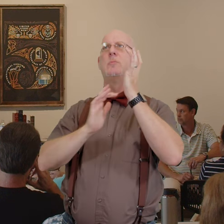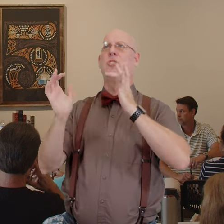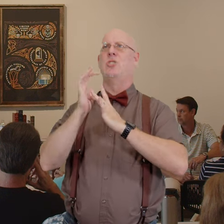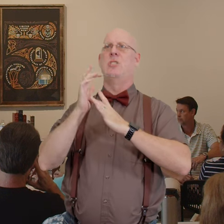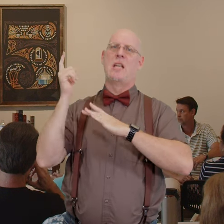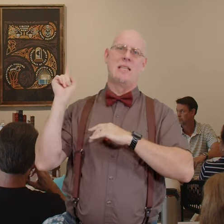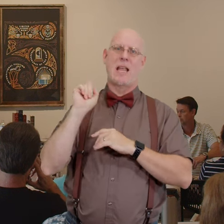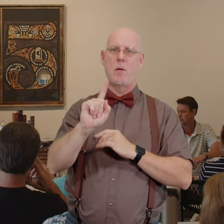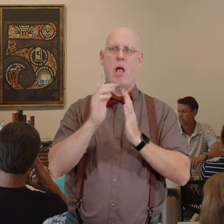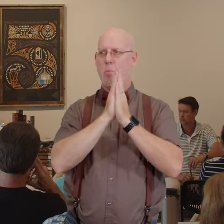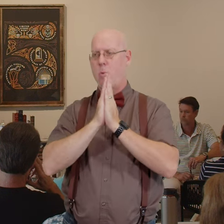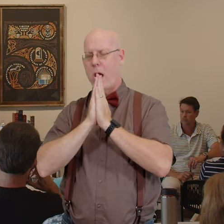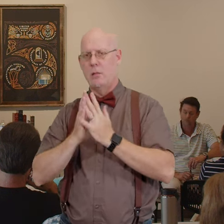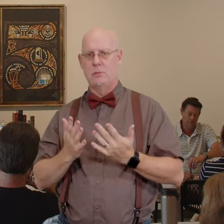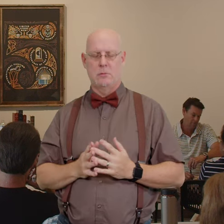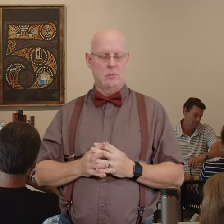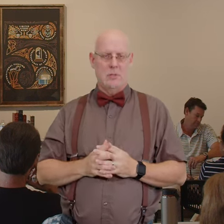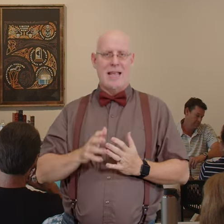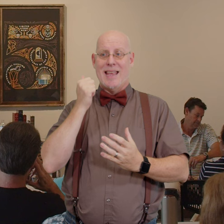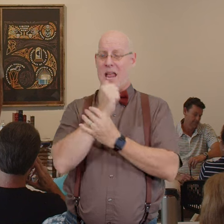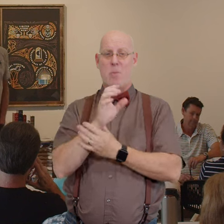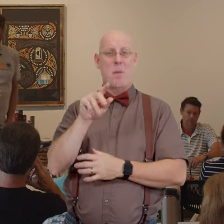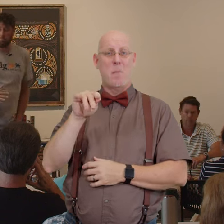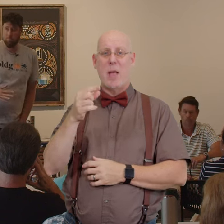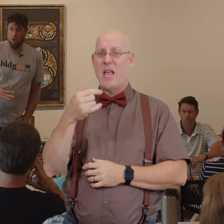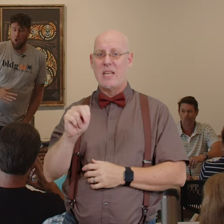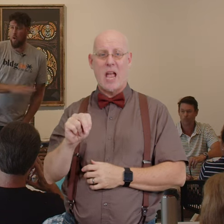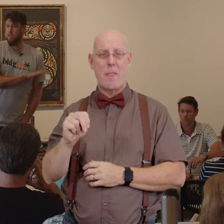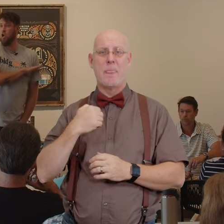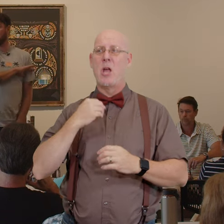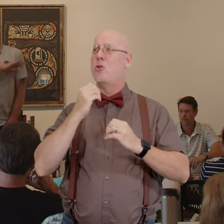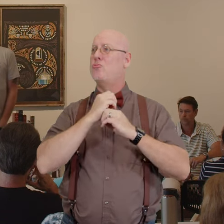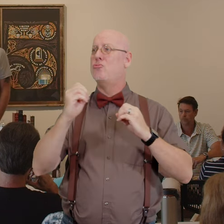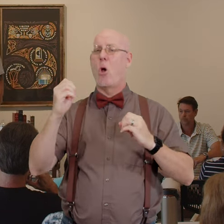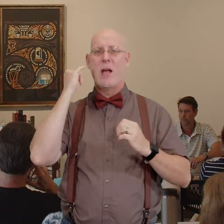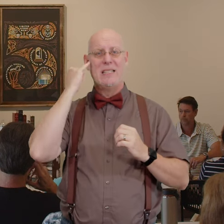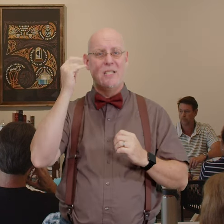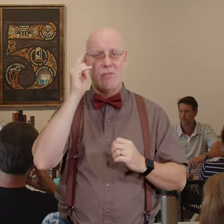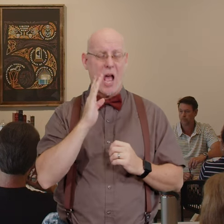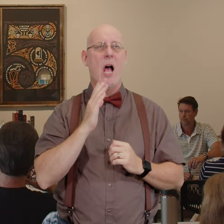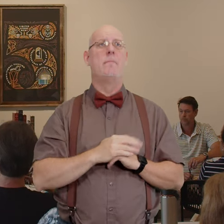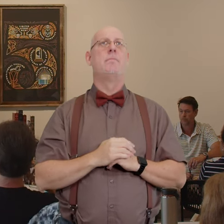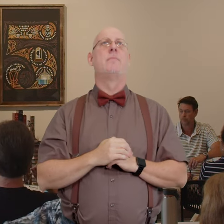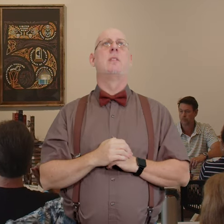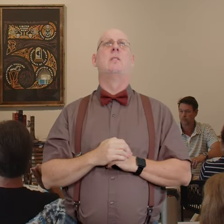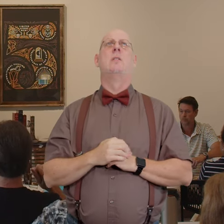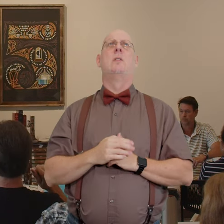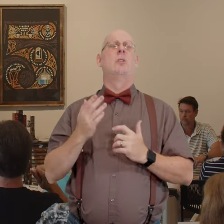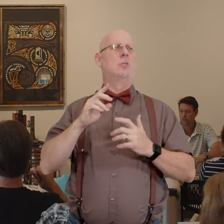Jesus and came down the aisle and prayed the prayer. Abraham was a pagan who had no reference of God. Probably